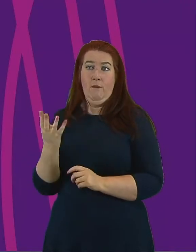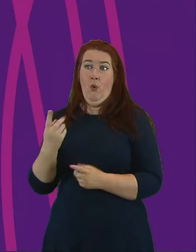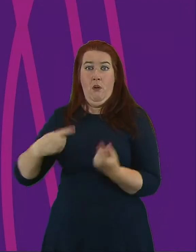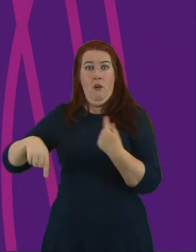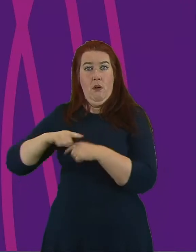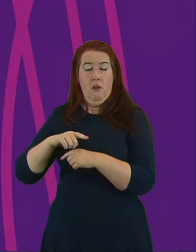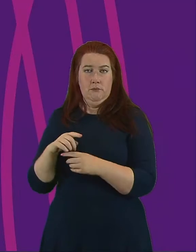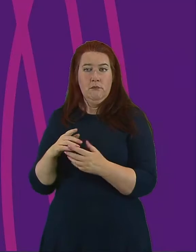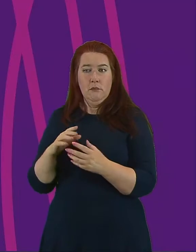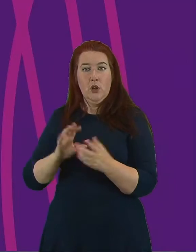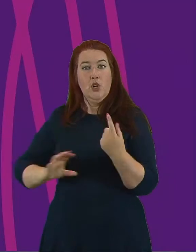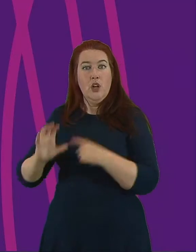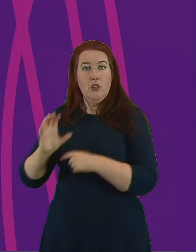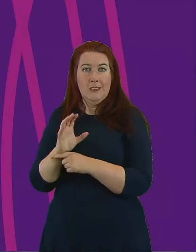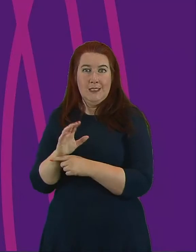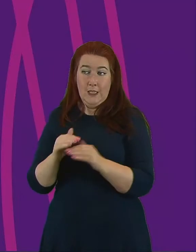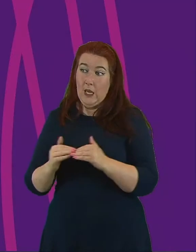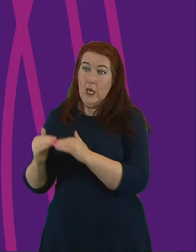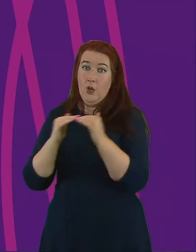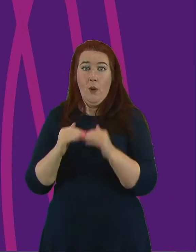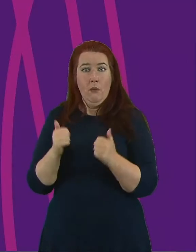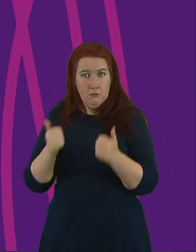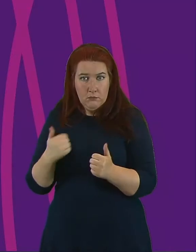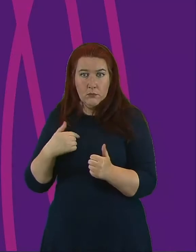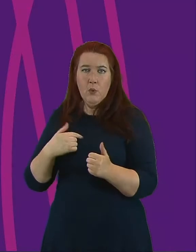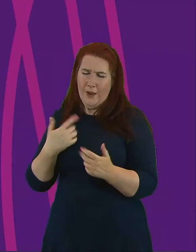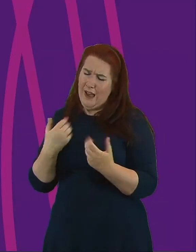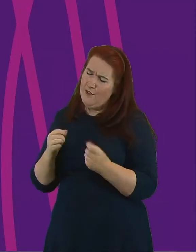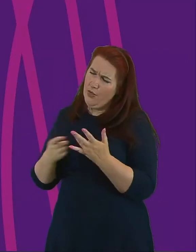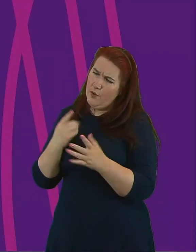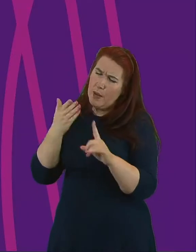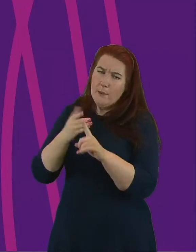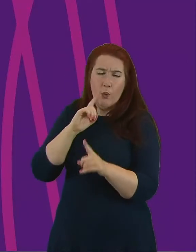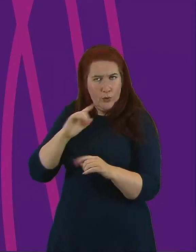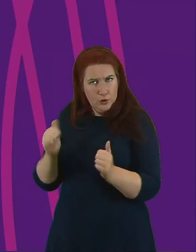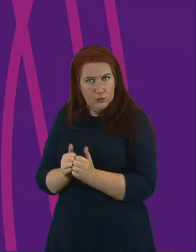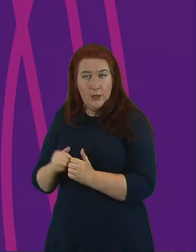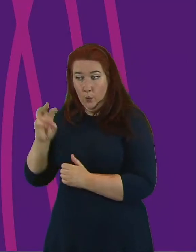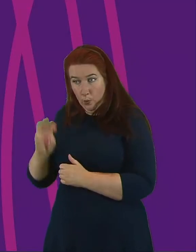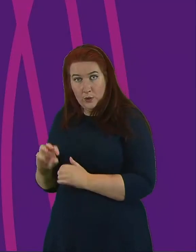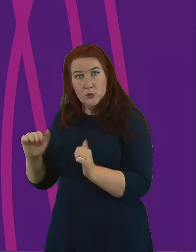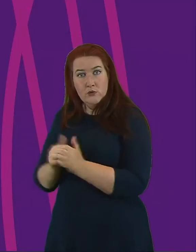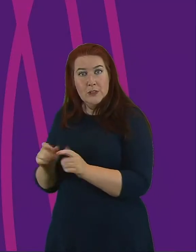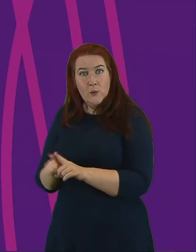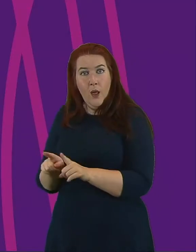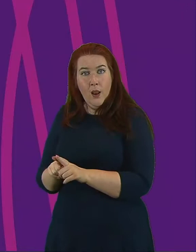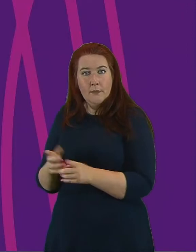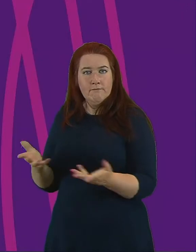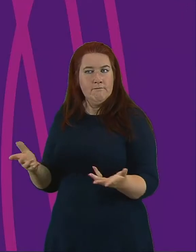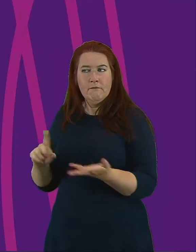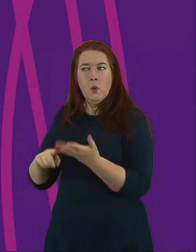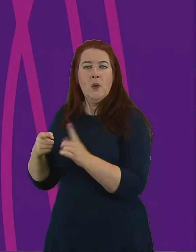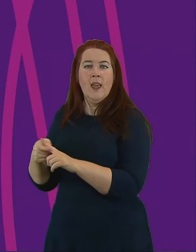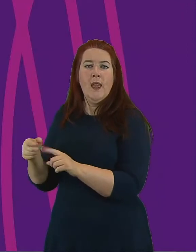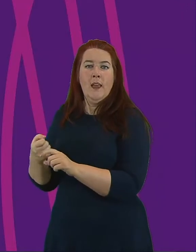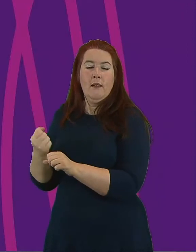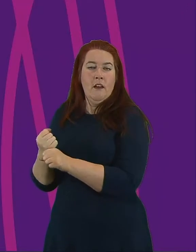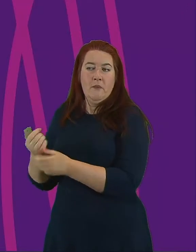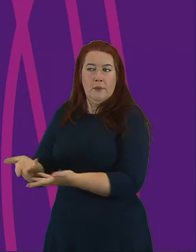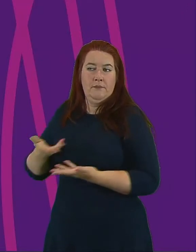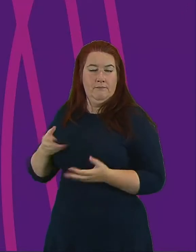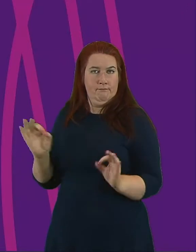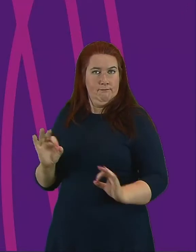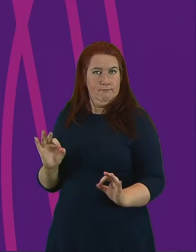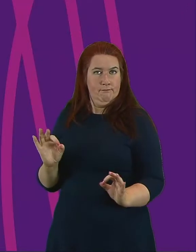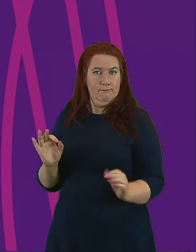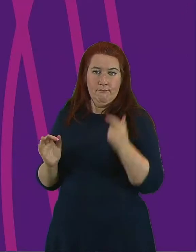would be there to agree it. We have other ambitions, but we'd agree it. Of course we would agree it. The Welsh would agree it. But they're not bringing that forward. What they want now